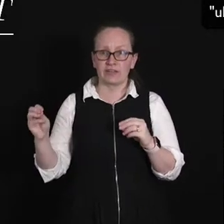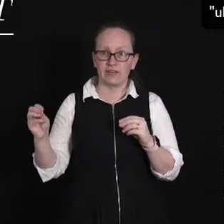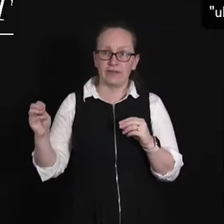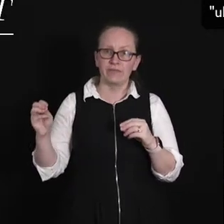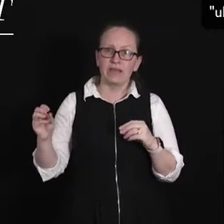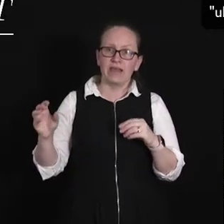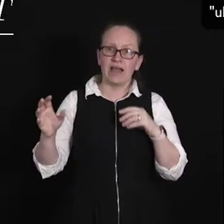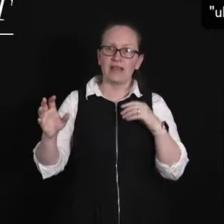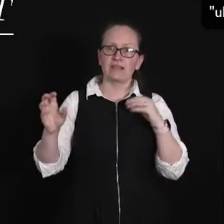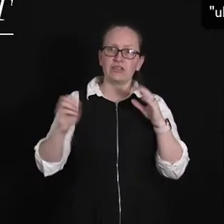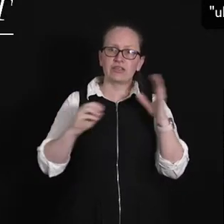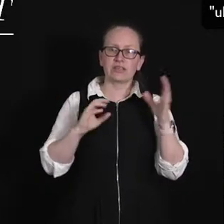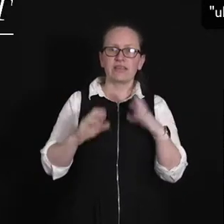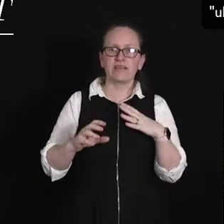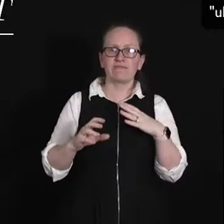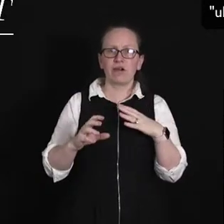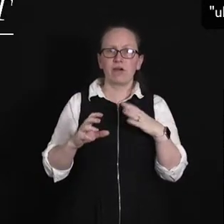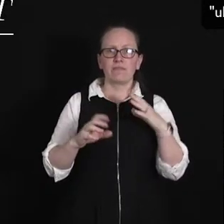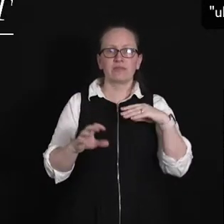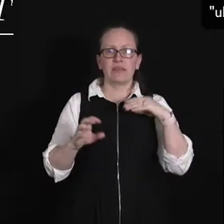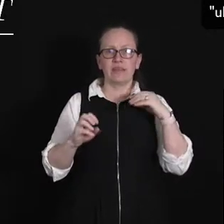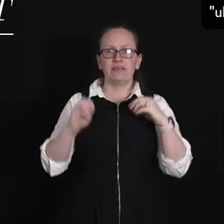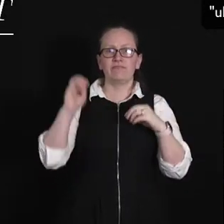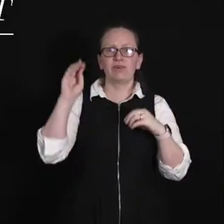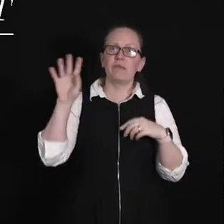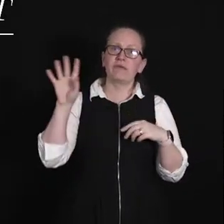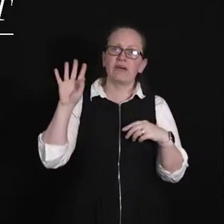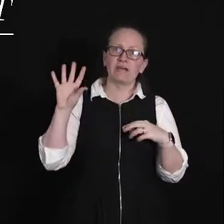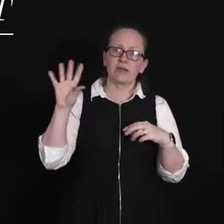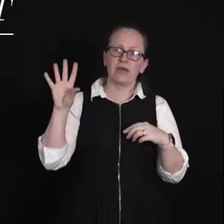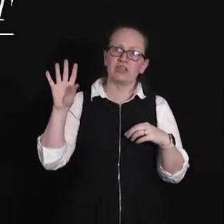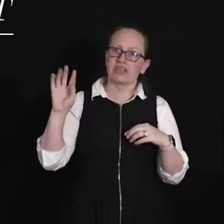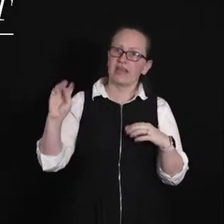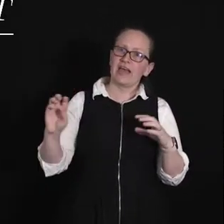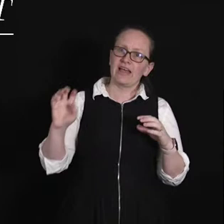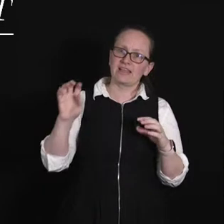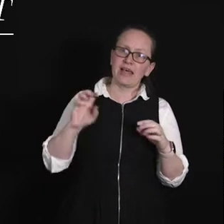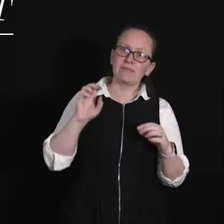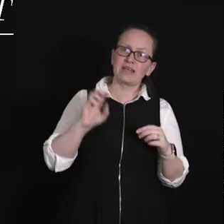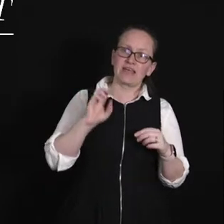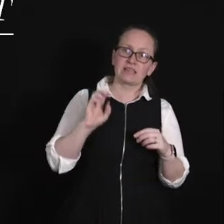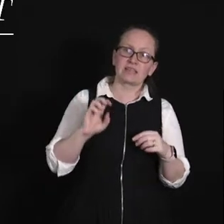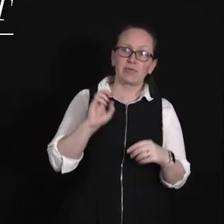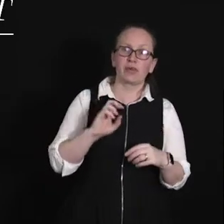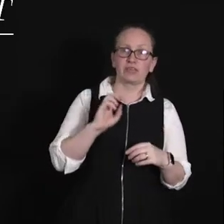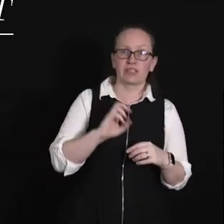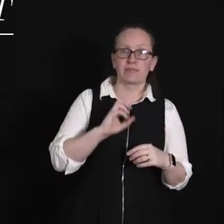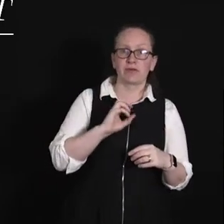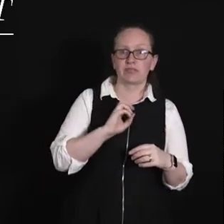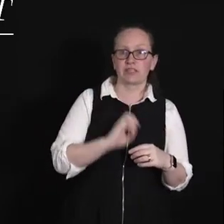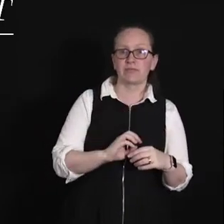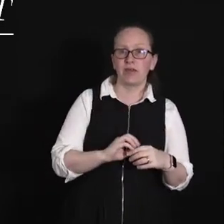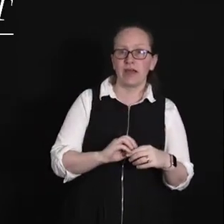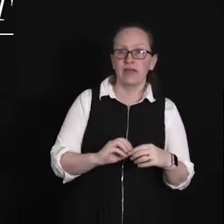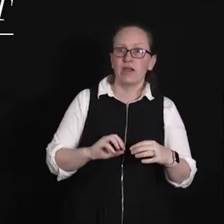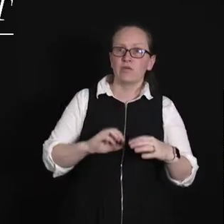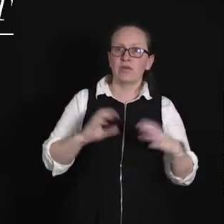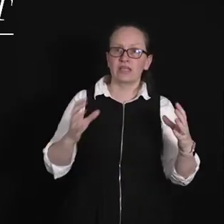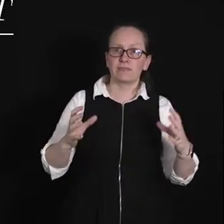catastrophe. And you can see from the form of our equation, as lambda gets smaller and smaller and smaller, we